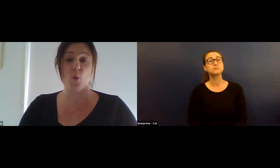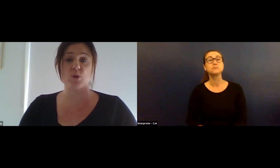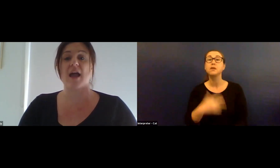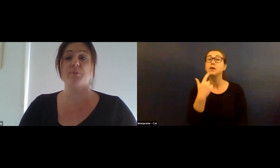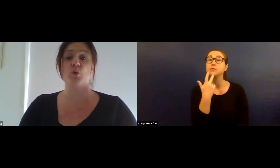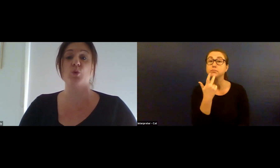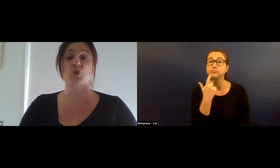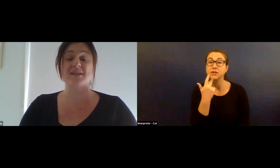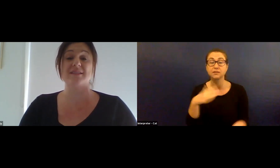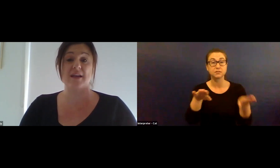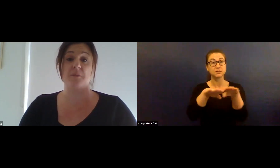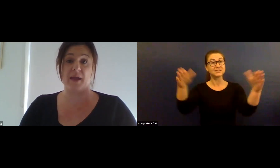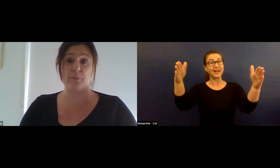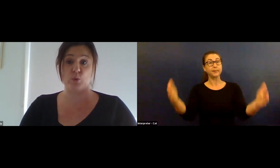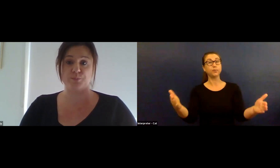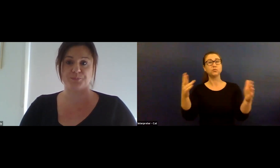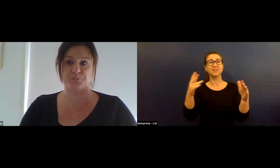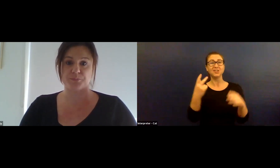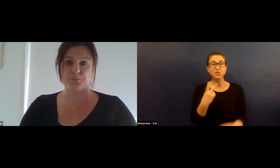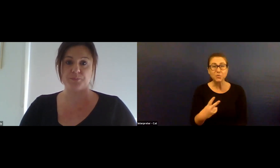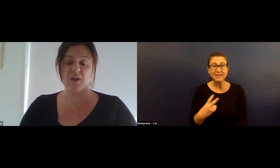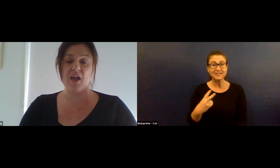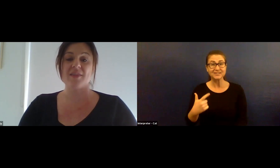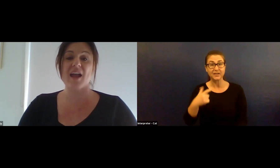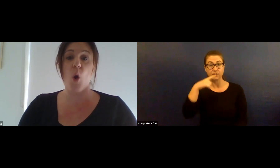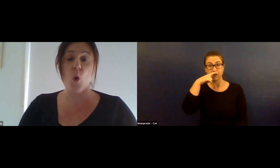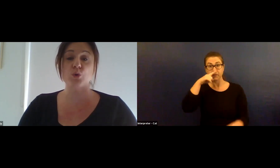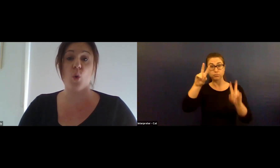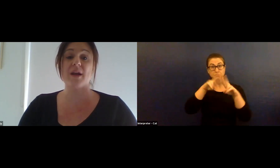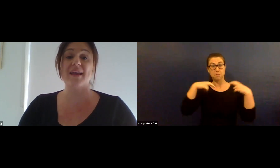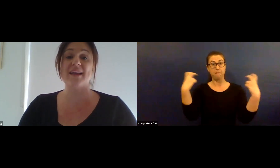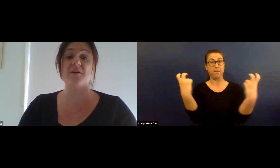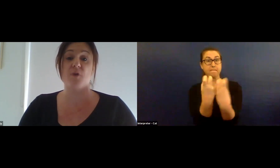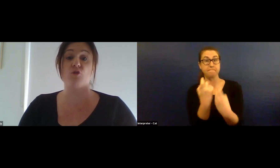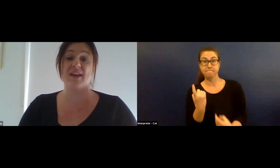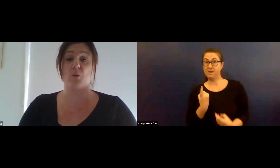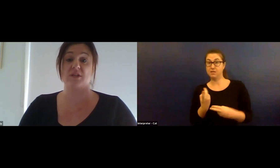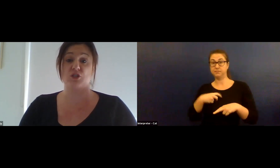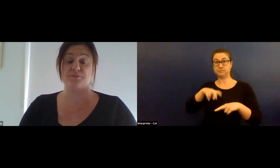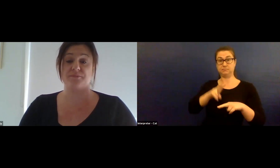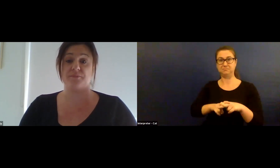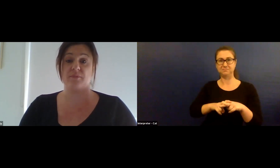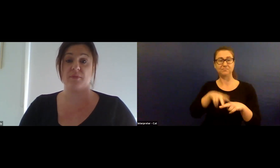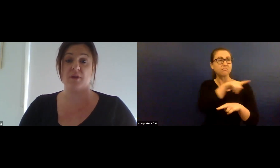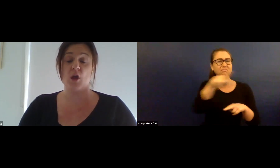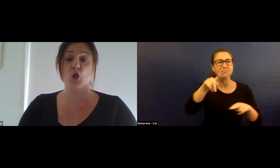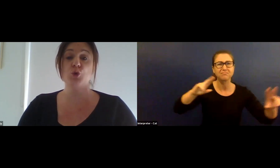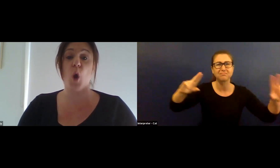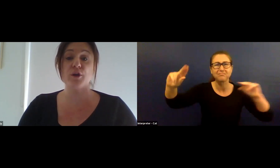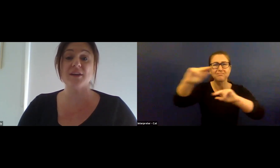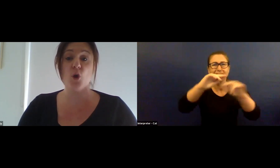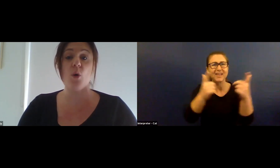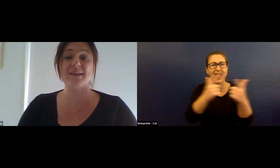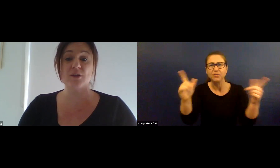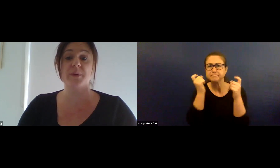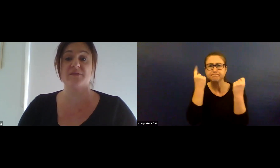at a board table with 27 people. They are all talking in a foreign language. You